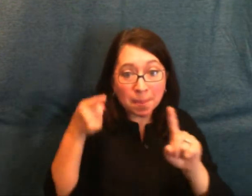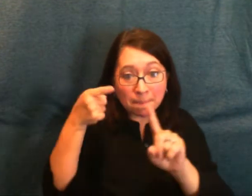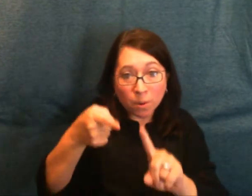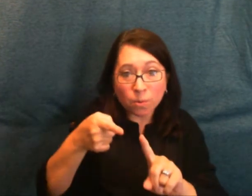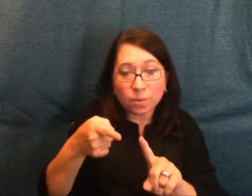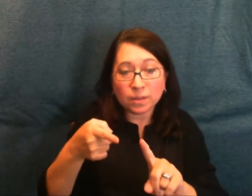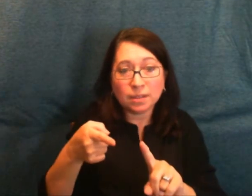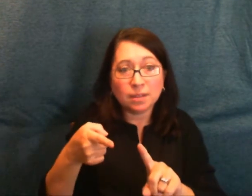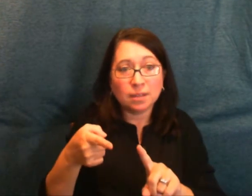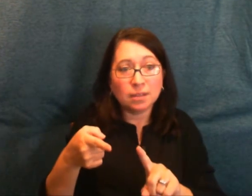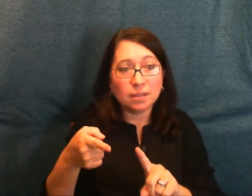here is